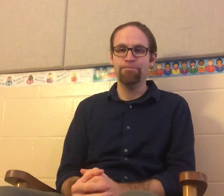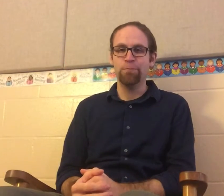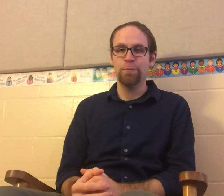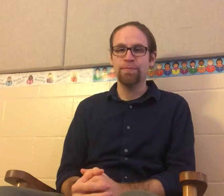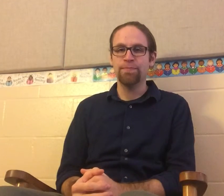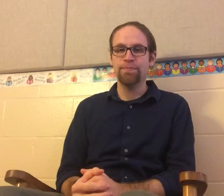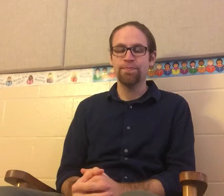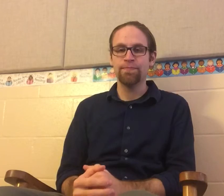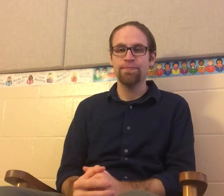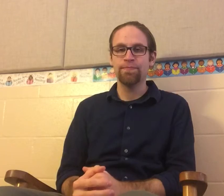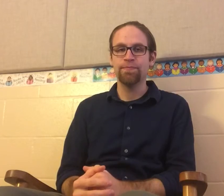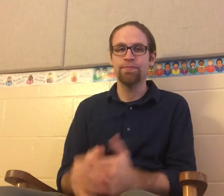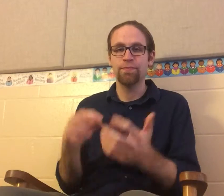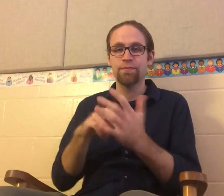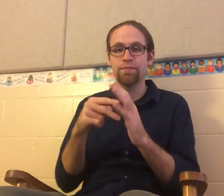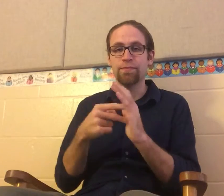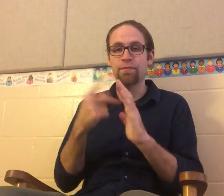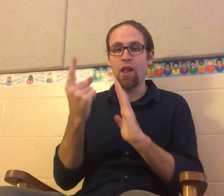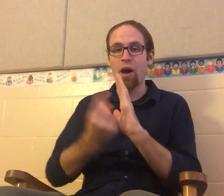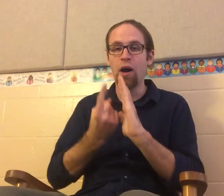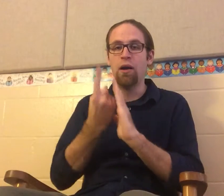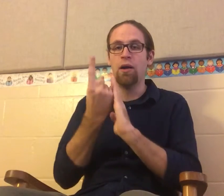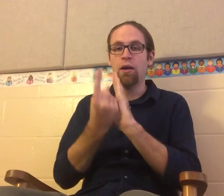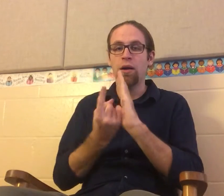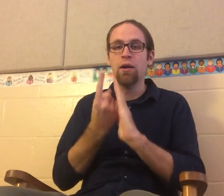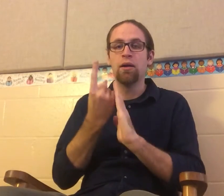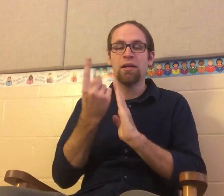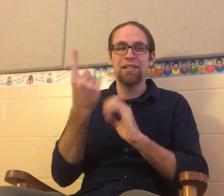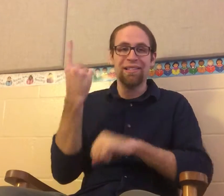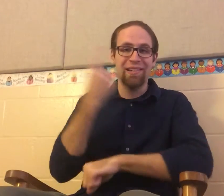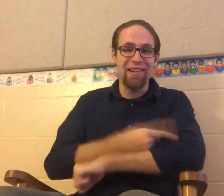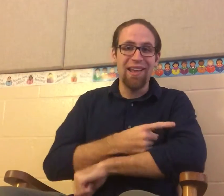This means that the hours of daylight and of darkness are the same in each hemisphere.